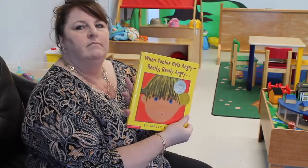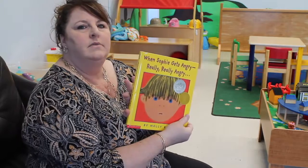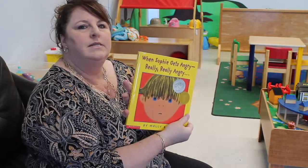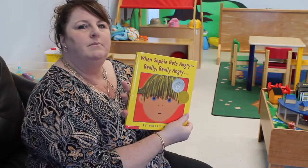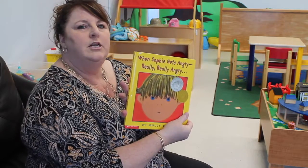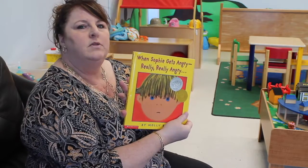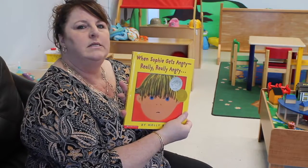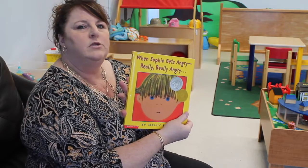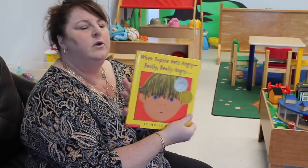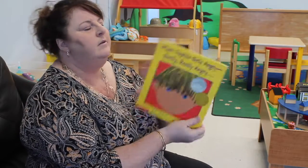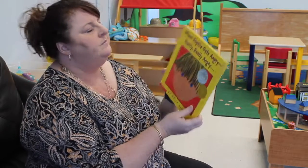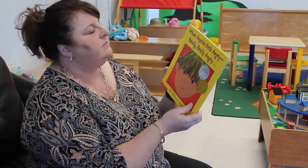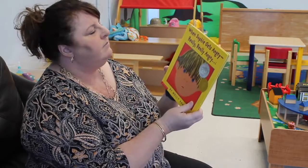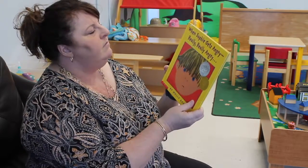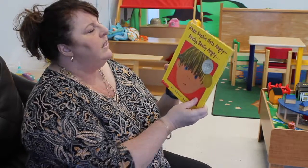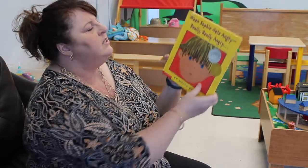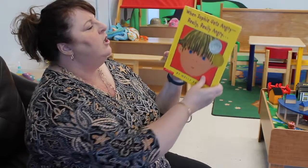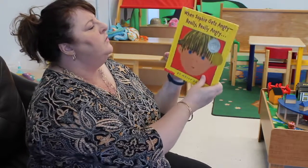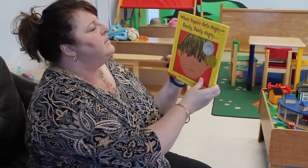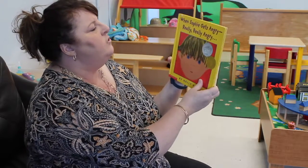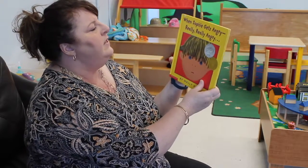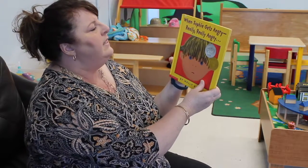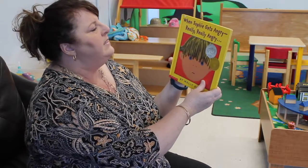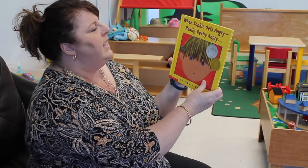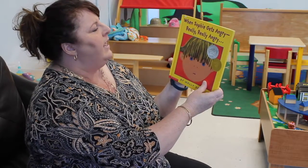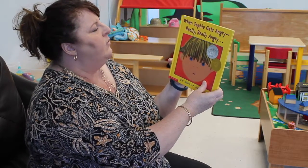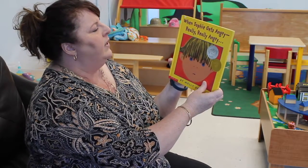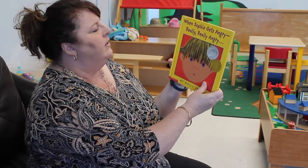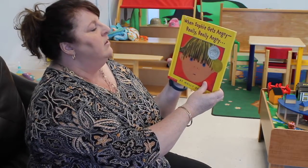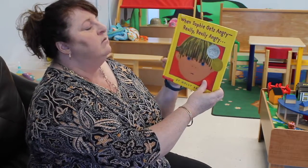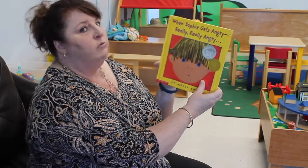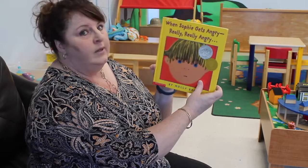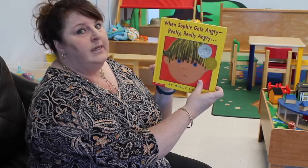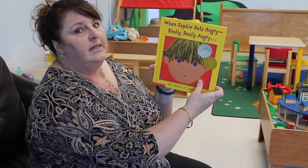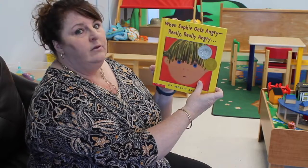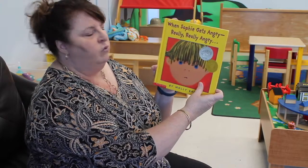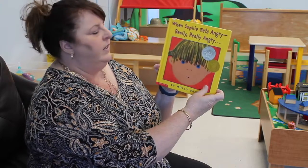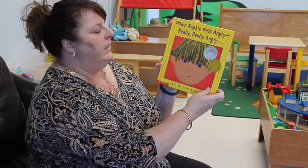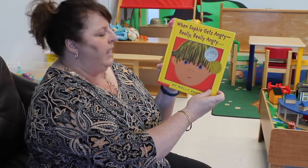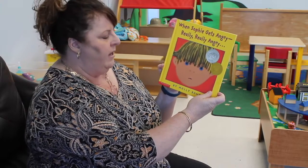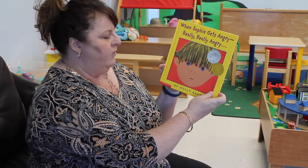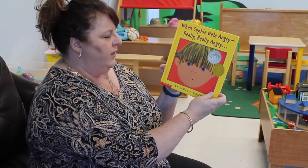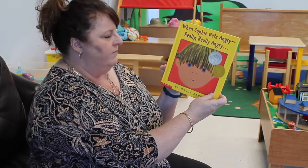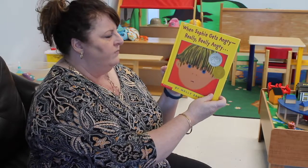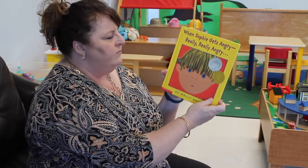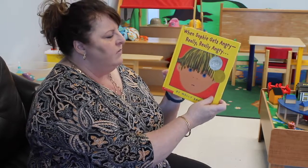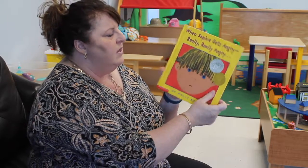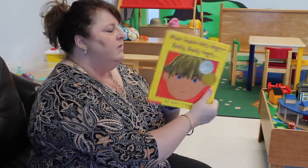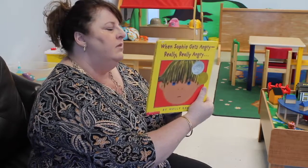Does anybody know this story? It's called When Sophie Gets Angry. Really, really angry. This